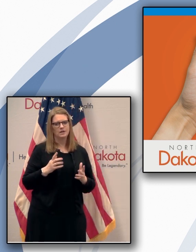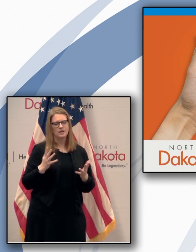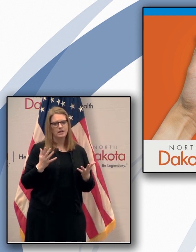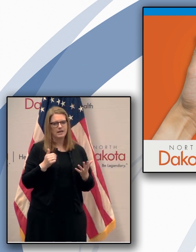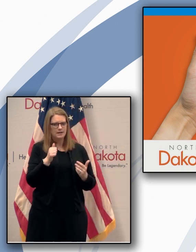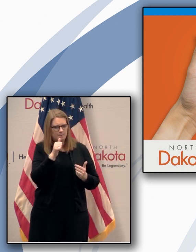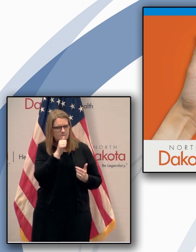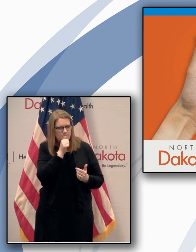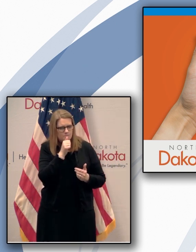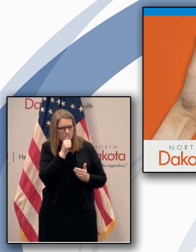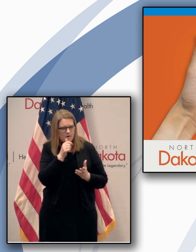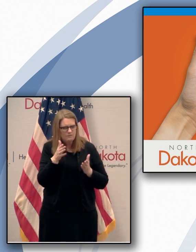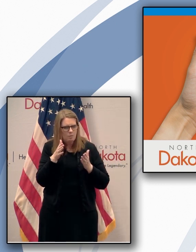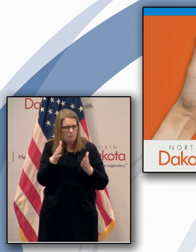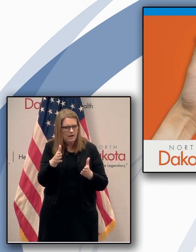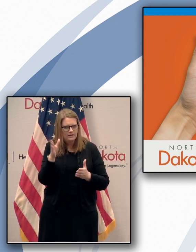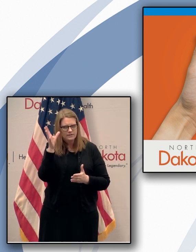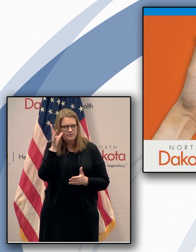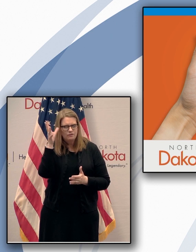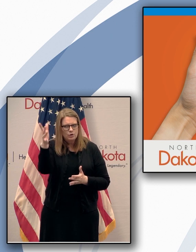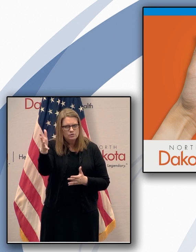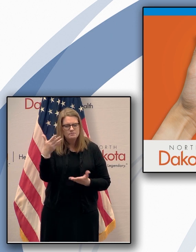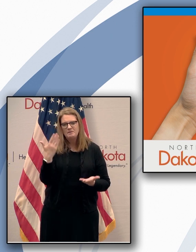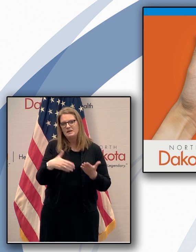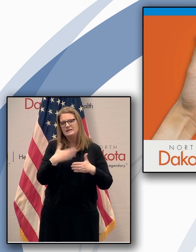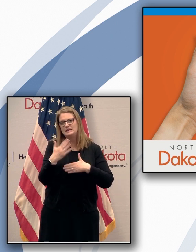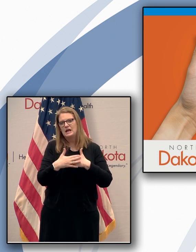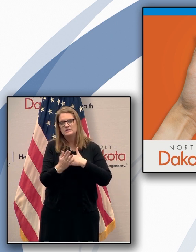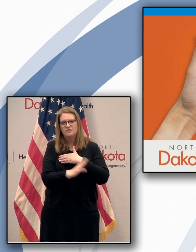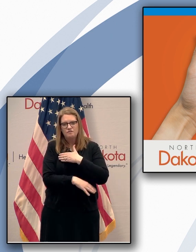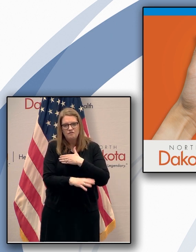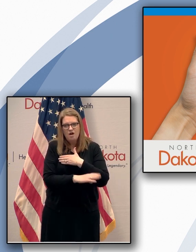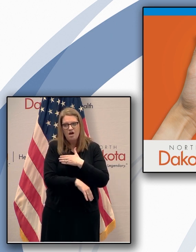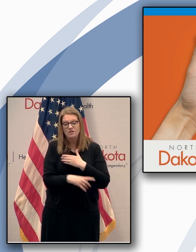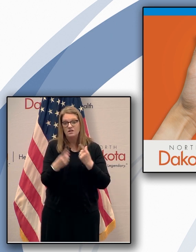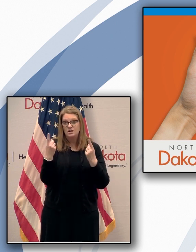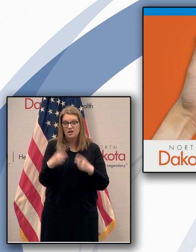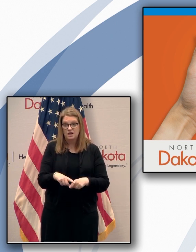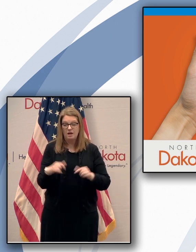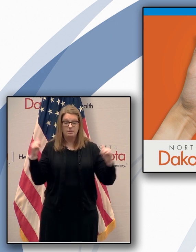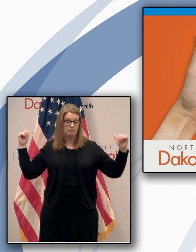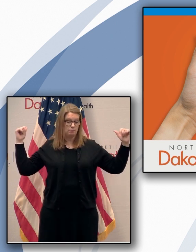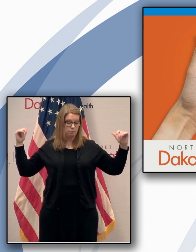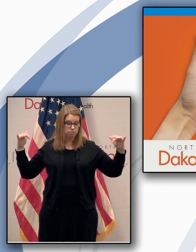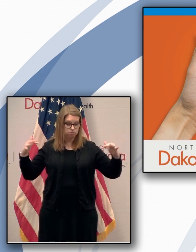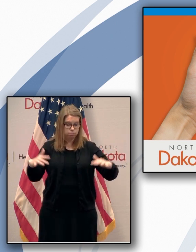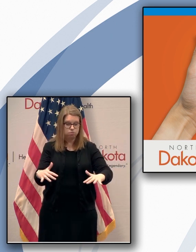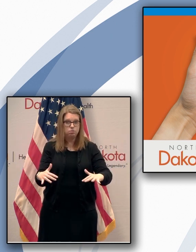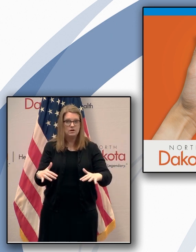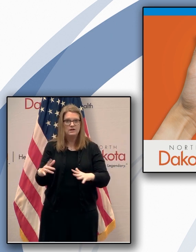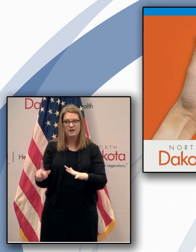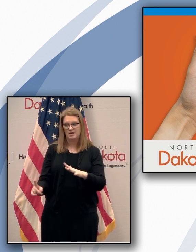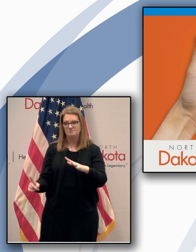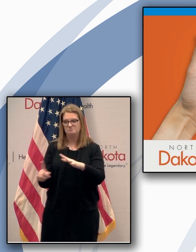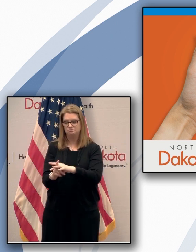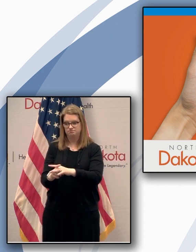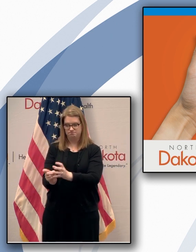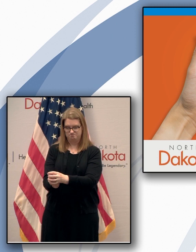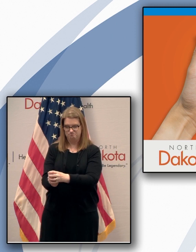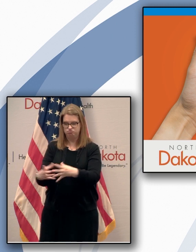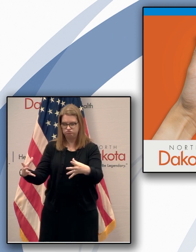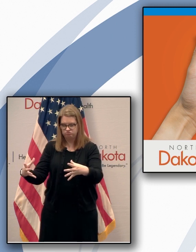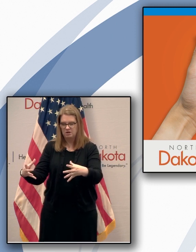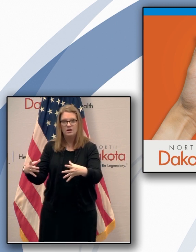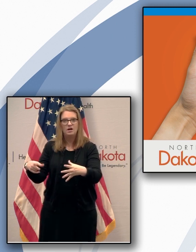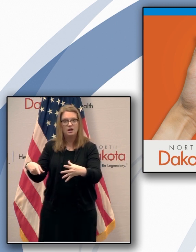way, down the road, let's say it's next fall and you're at a large gathering event and there's been a breakout and there's somebody who tested positive who was